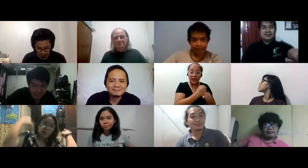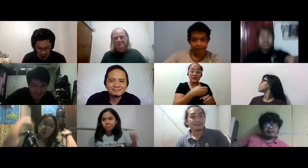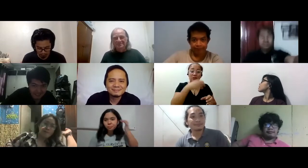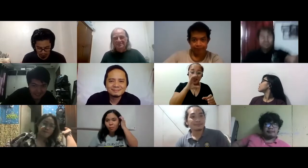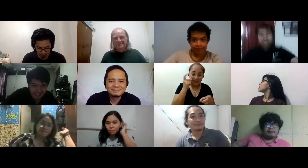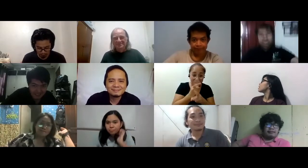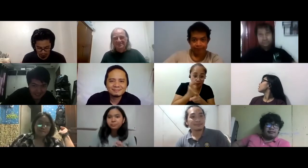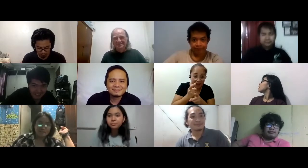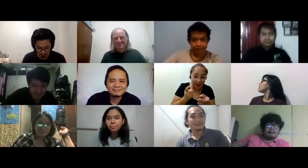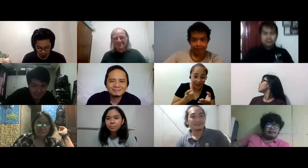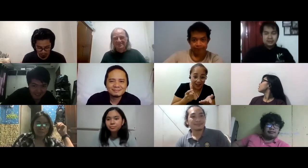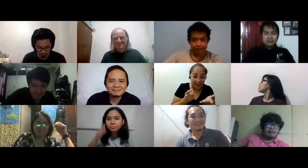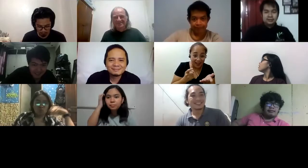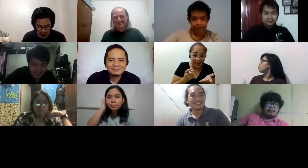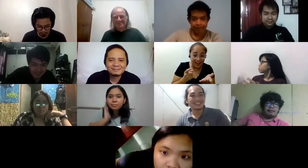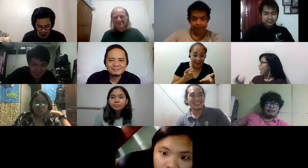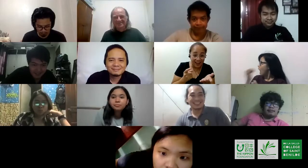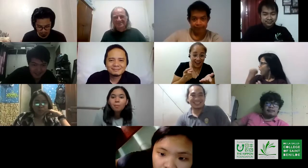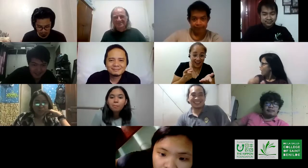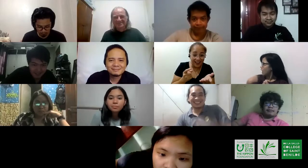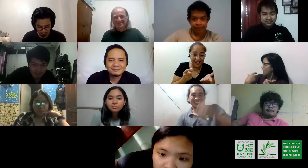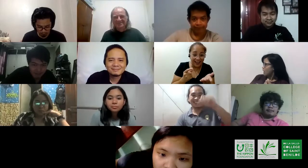huh?